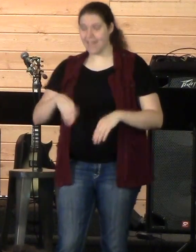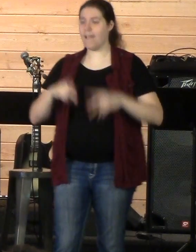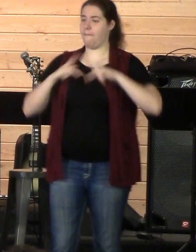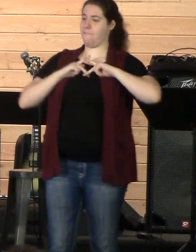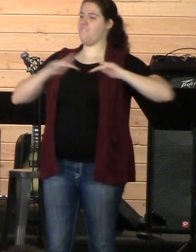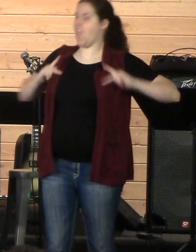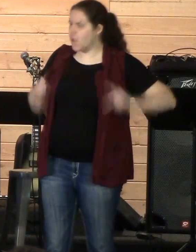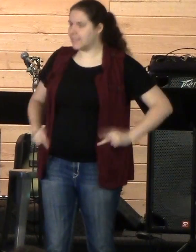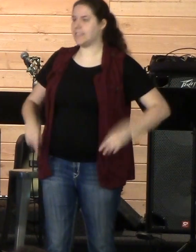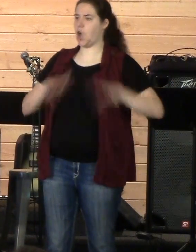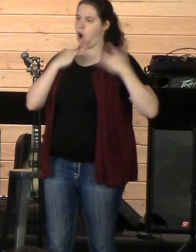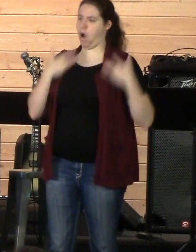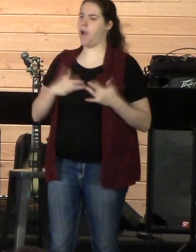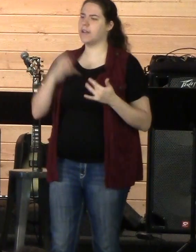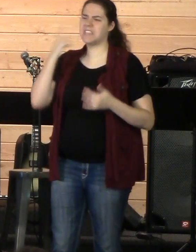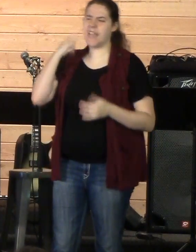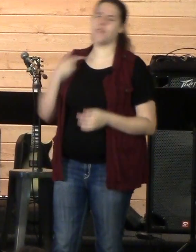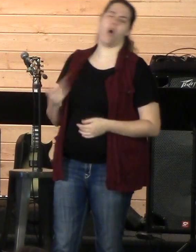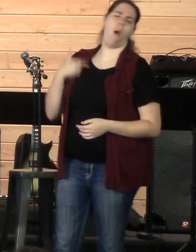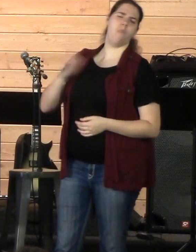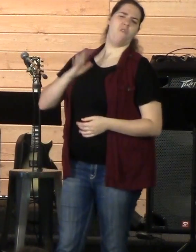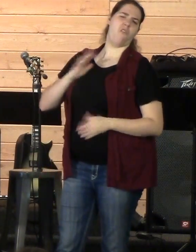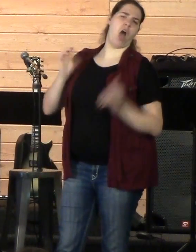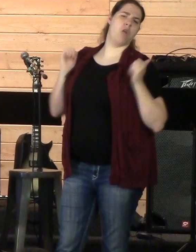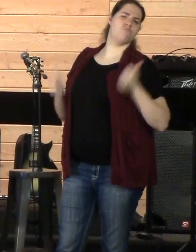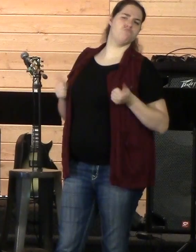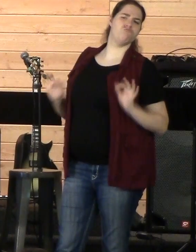okay? So we don't want that. Let's talk about